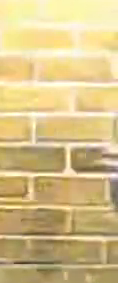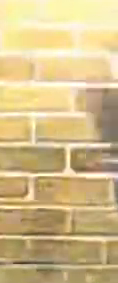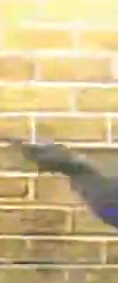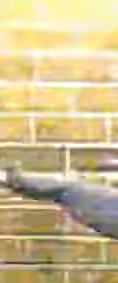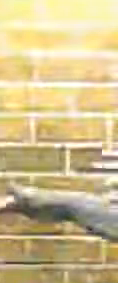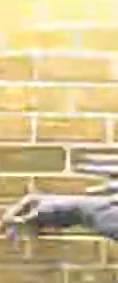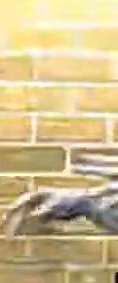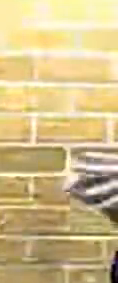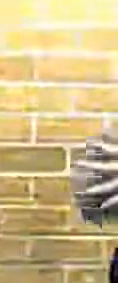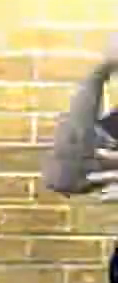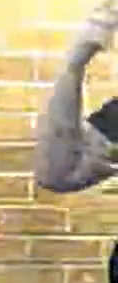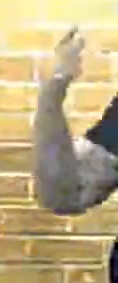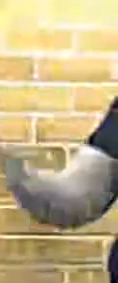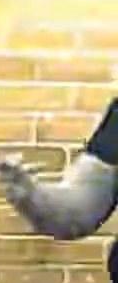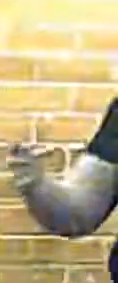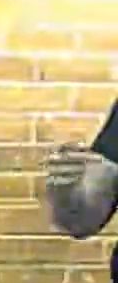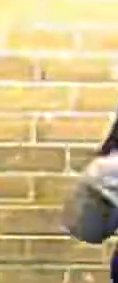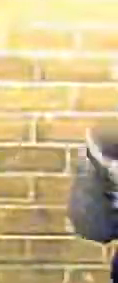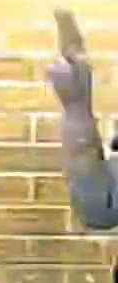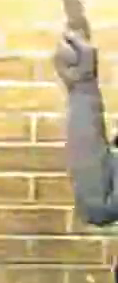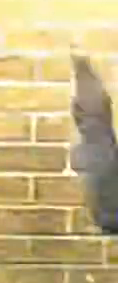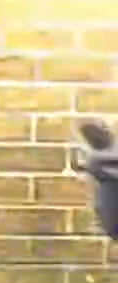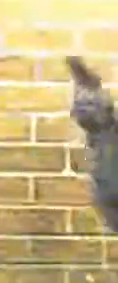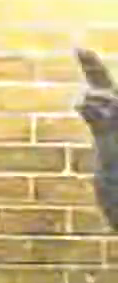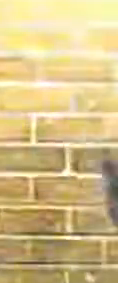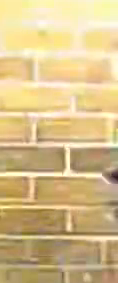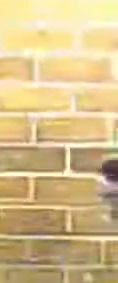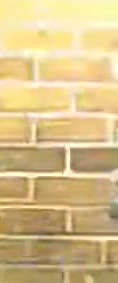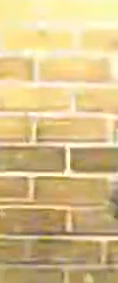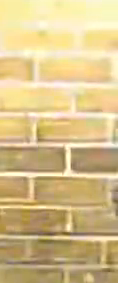to anybody. It's brownfields, obviously, that's going to be cheaper than greenbelts.